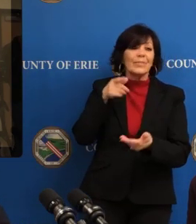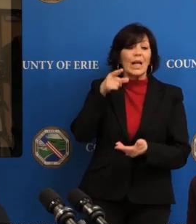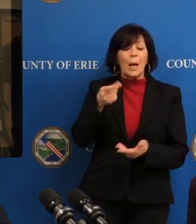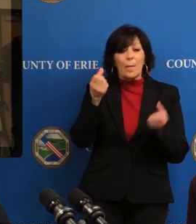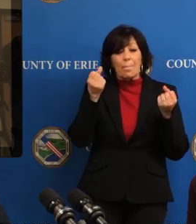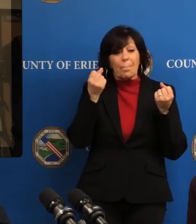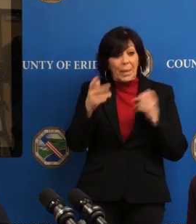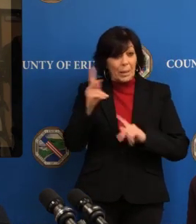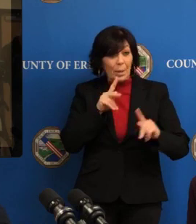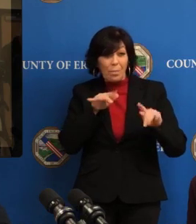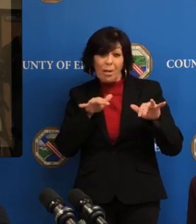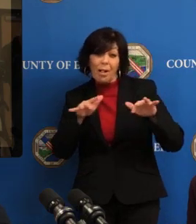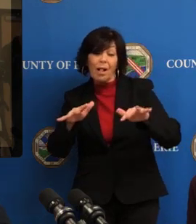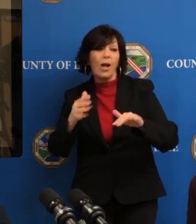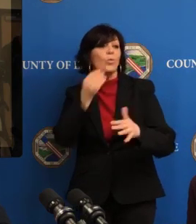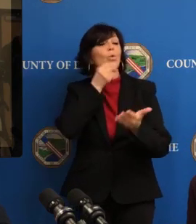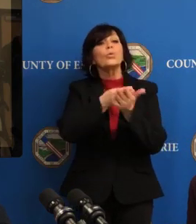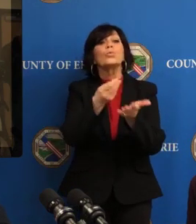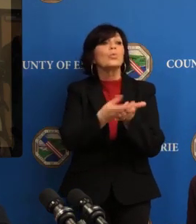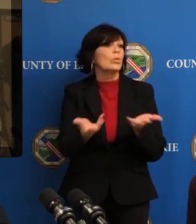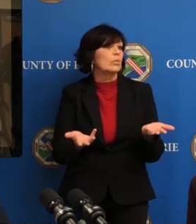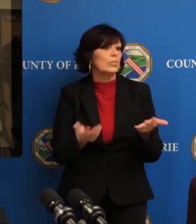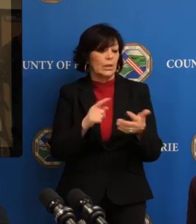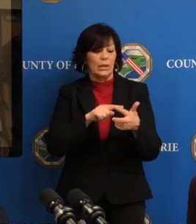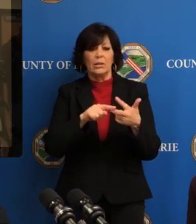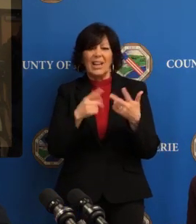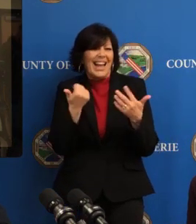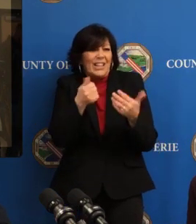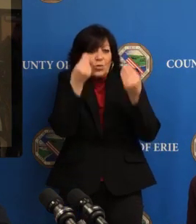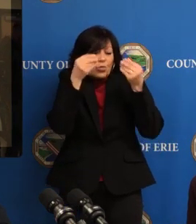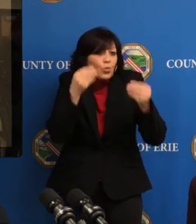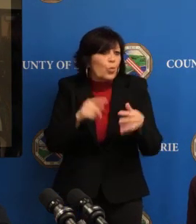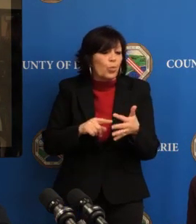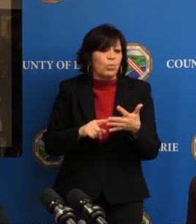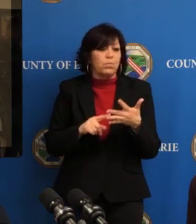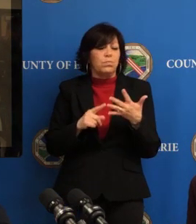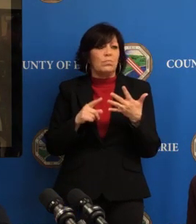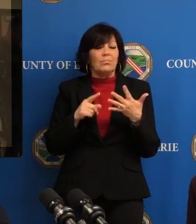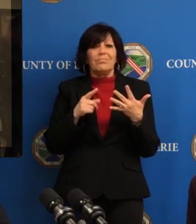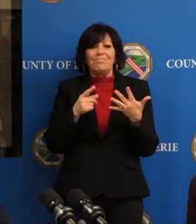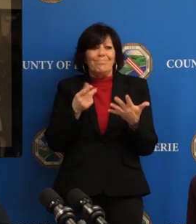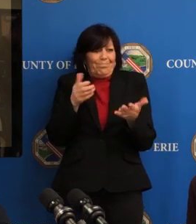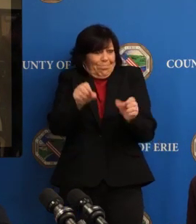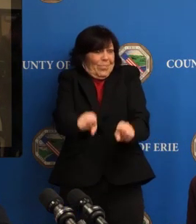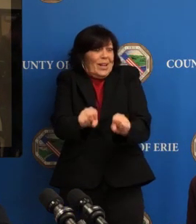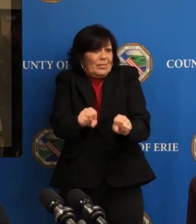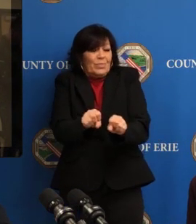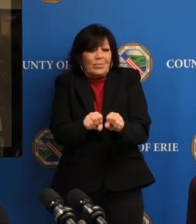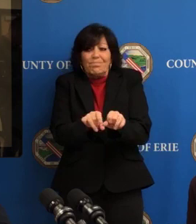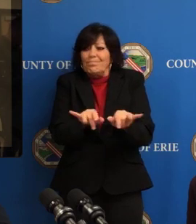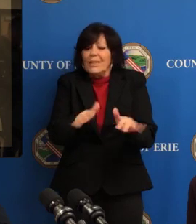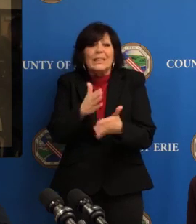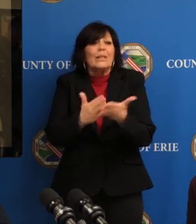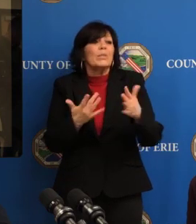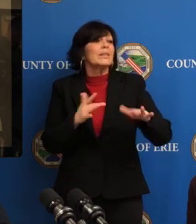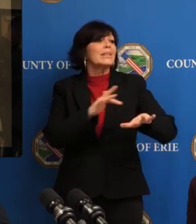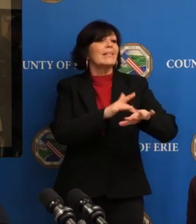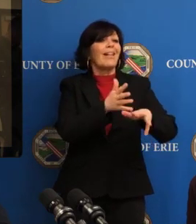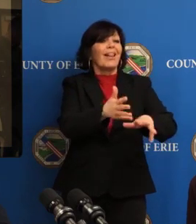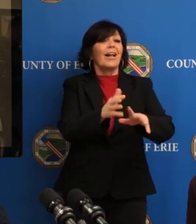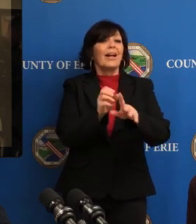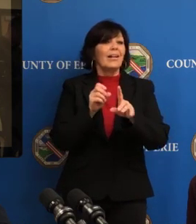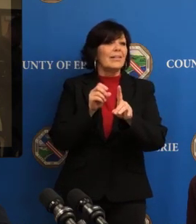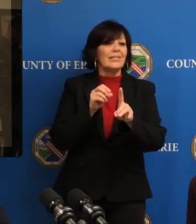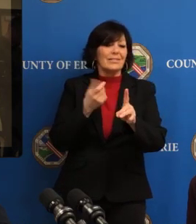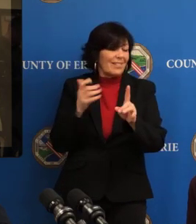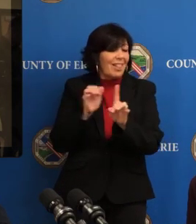have been, a grocery store, a department store, you name it, there's probably someone who is there that